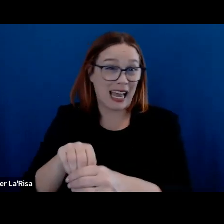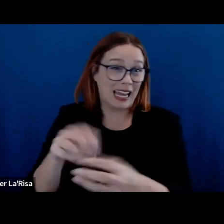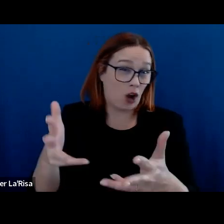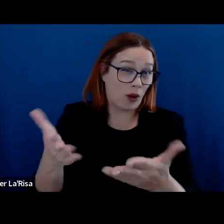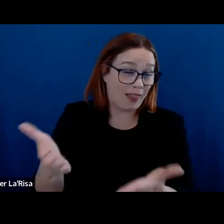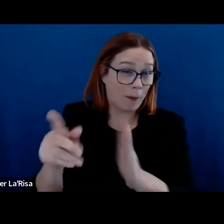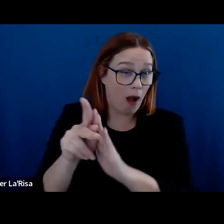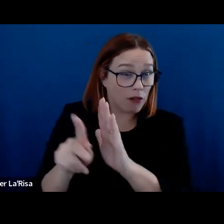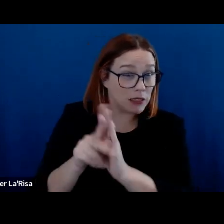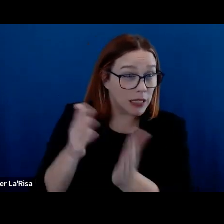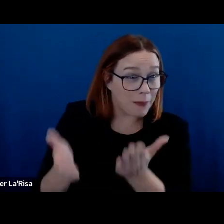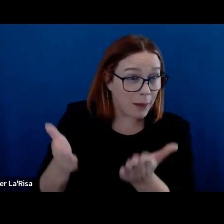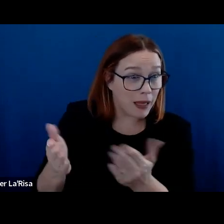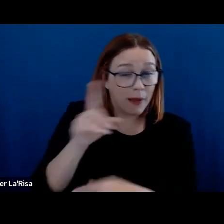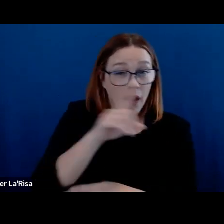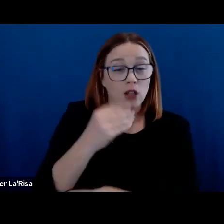supremacy inside of our culture.